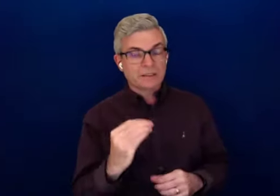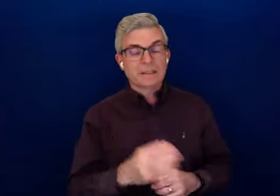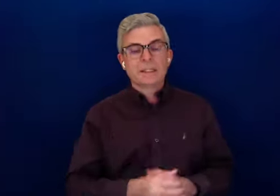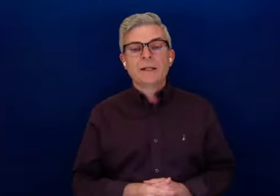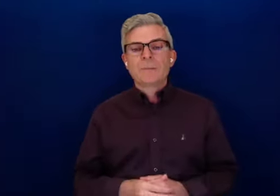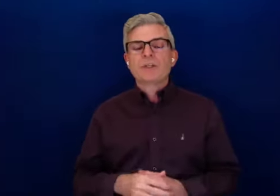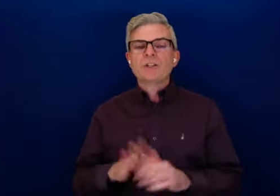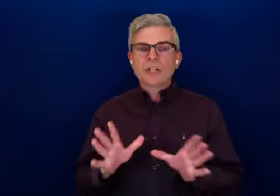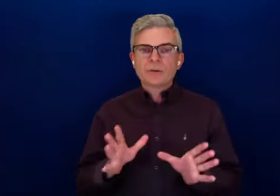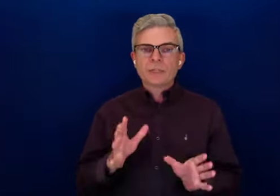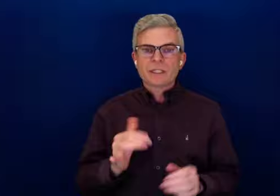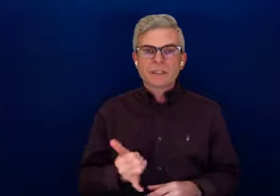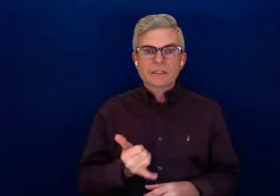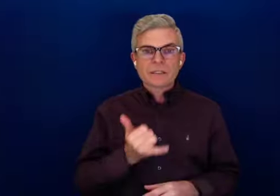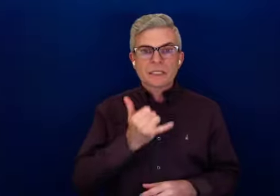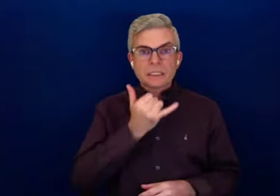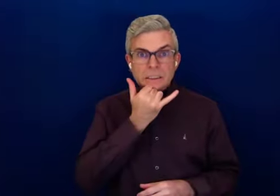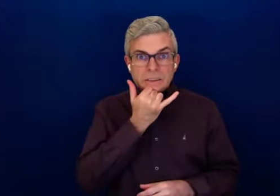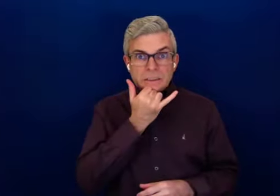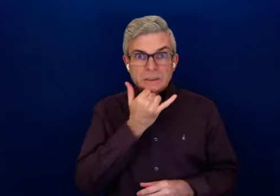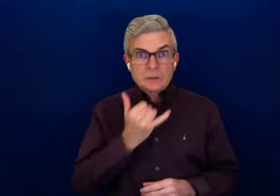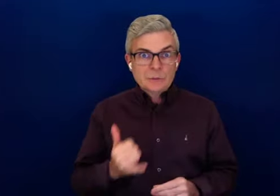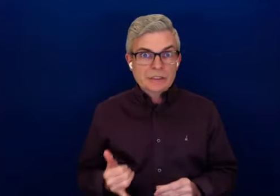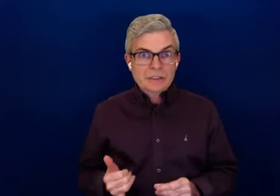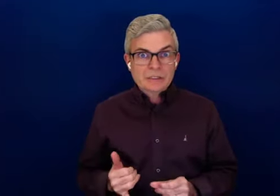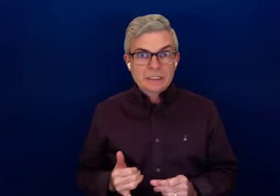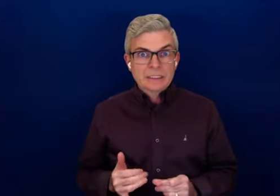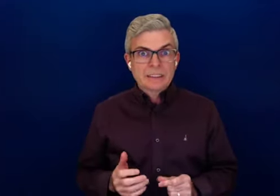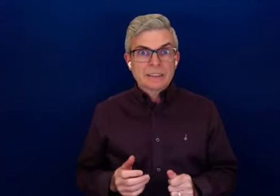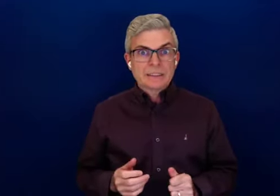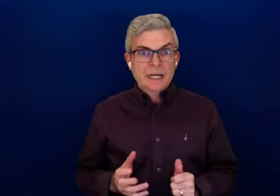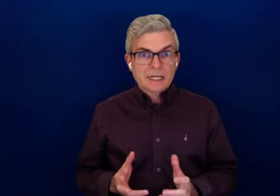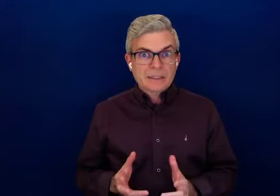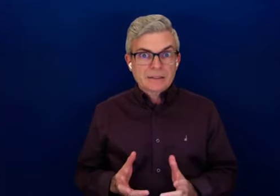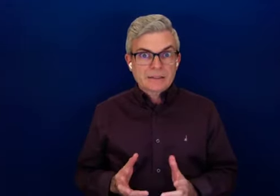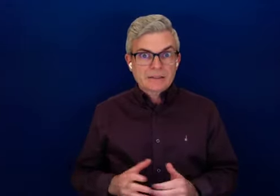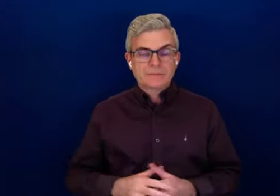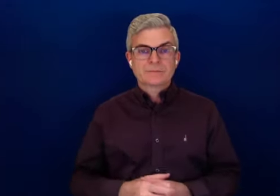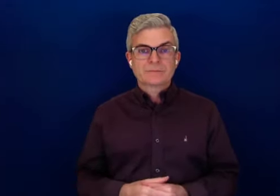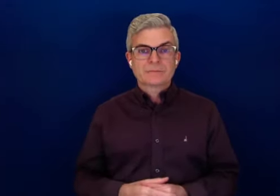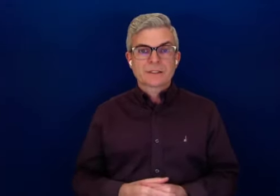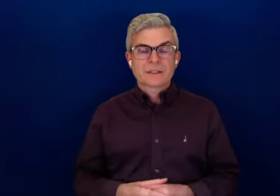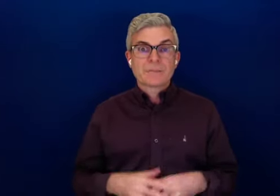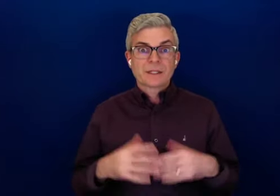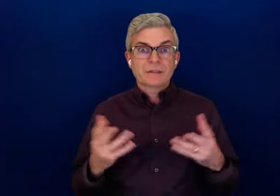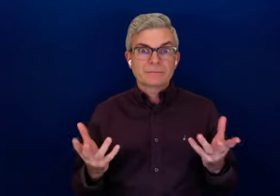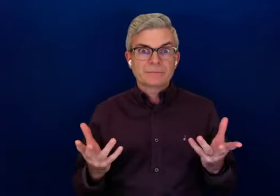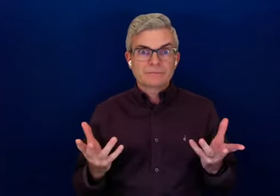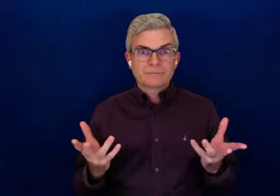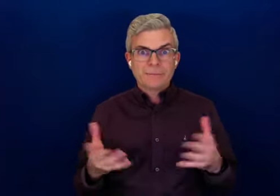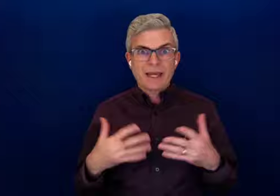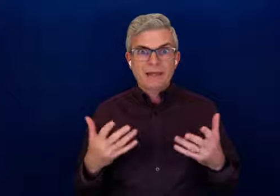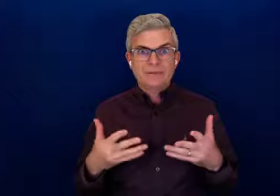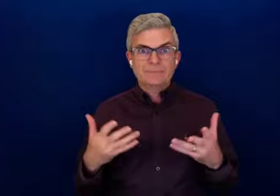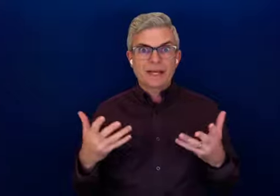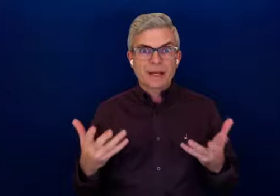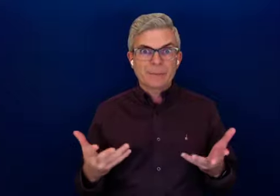none. But generally, this is like, oops, yikes, something bad